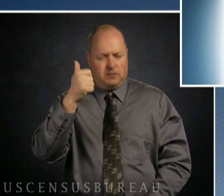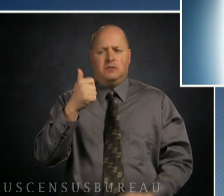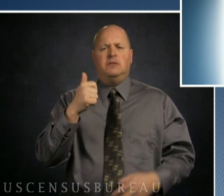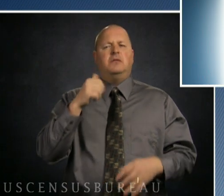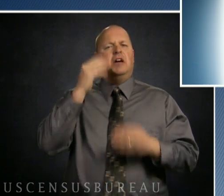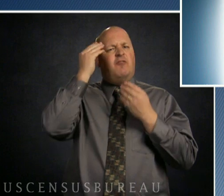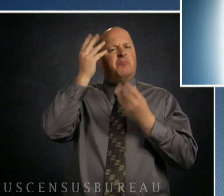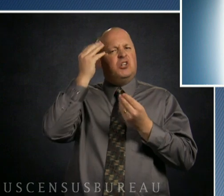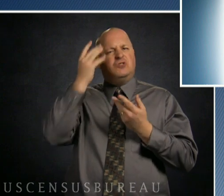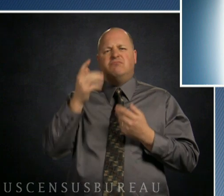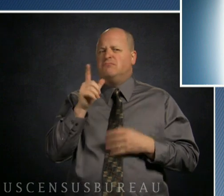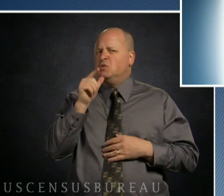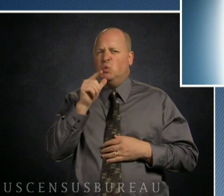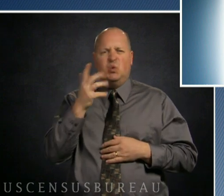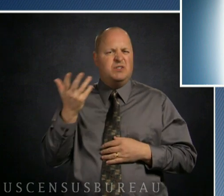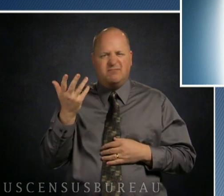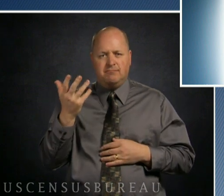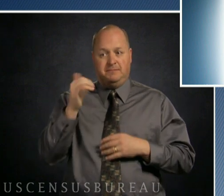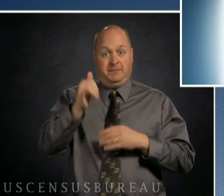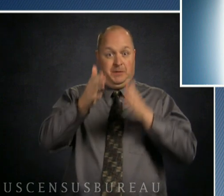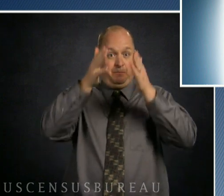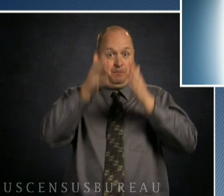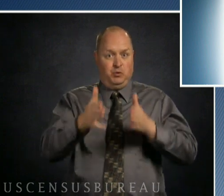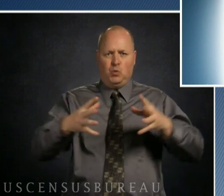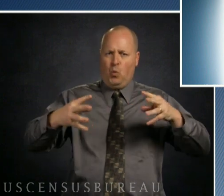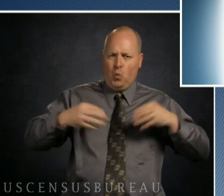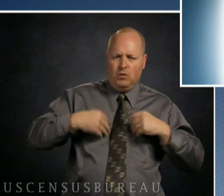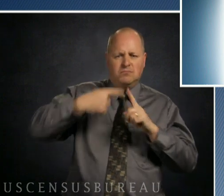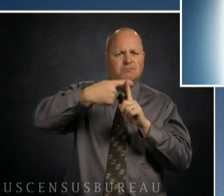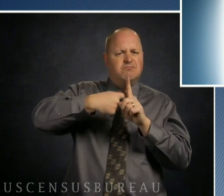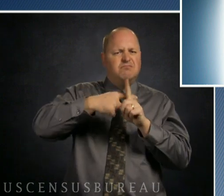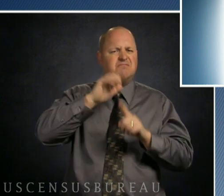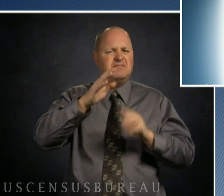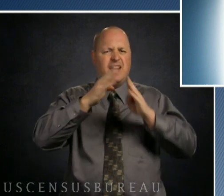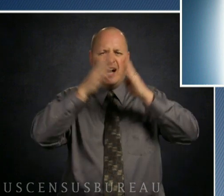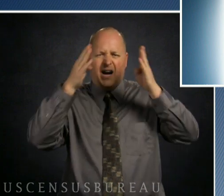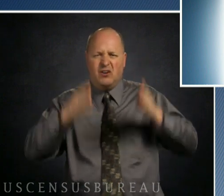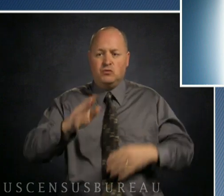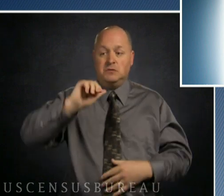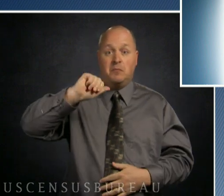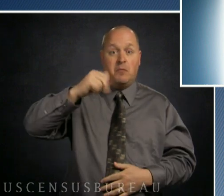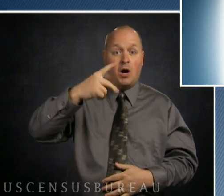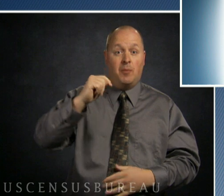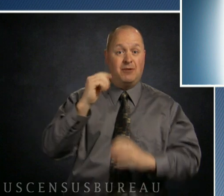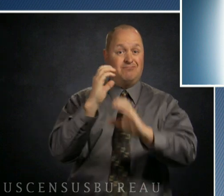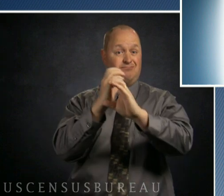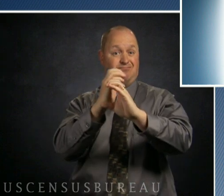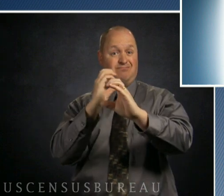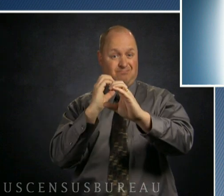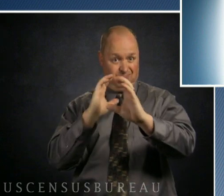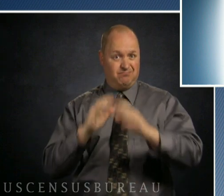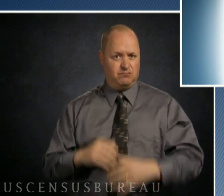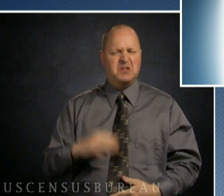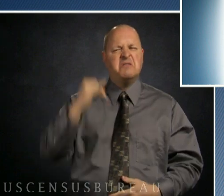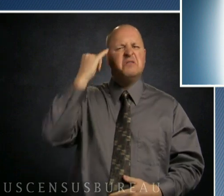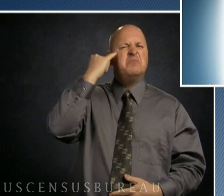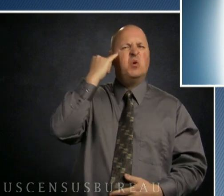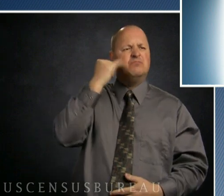Questions 5 through 10 provide information about the person who owns or rents this house, apartment, or mobile